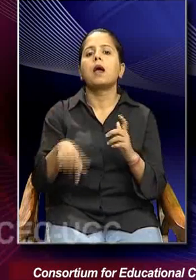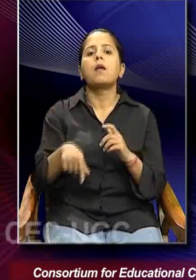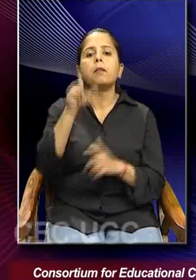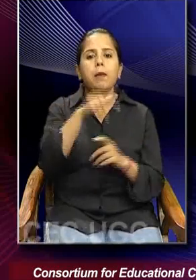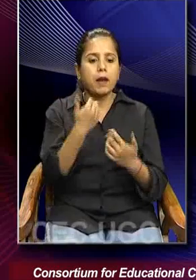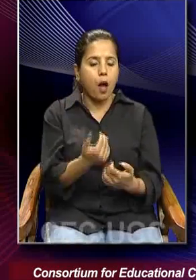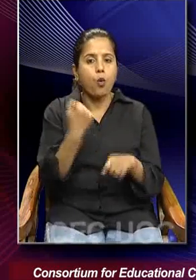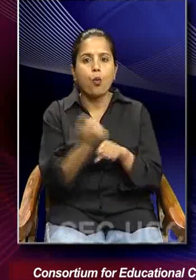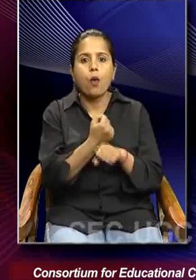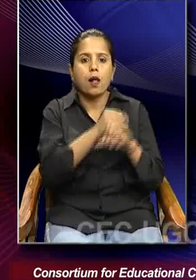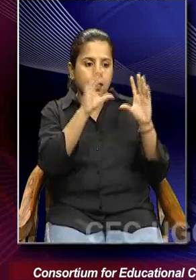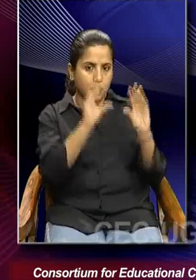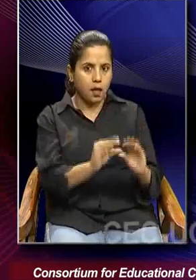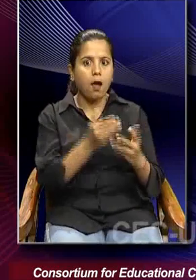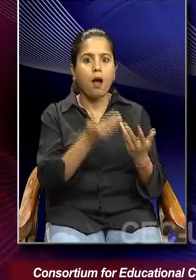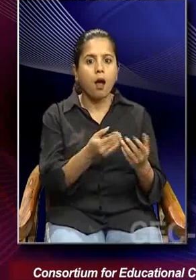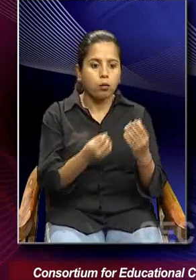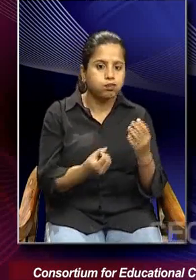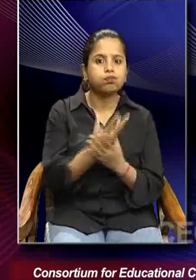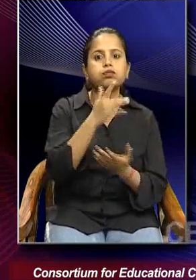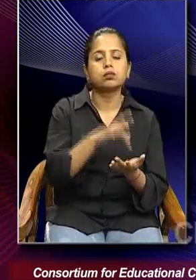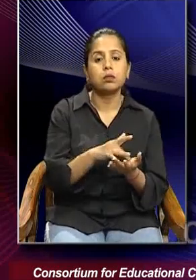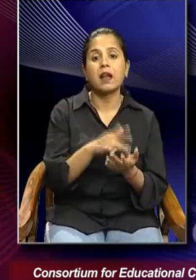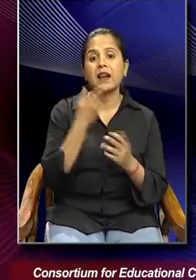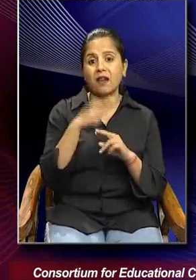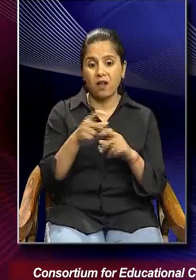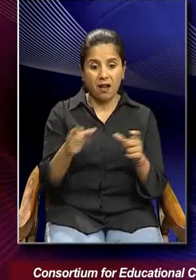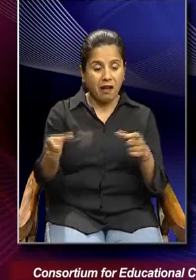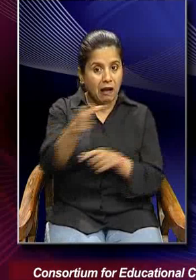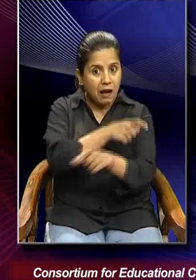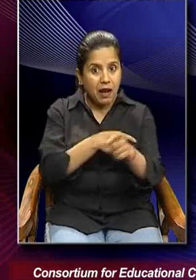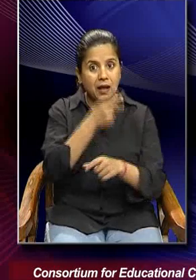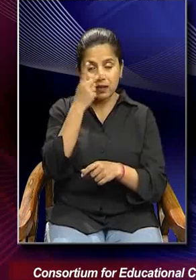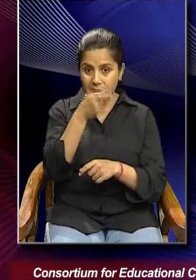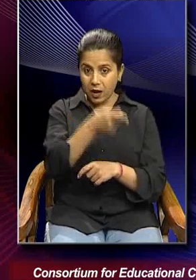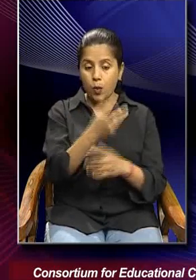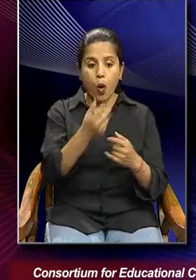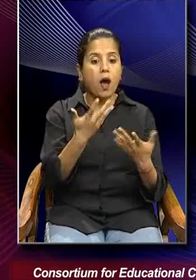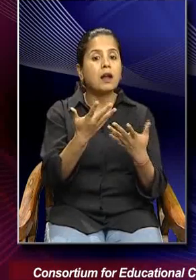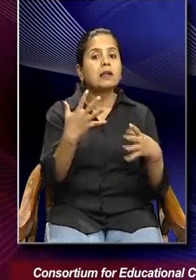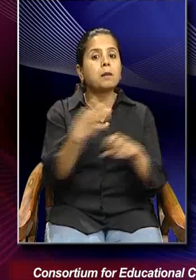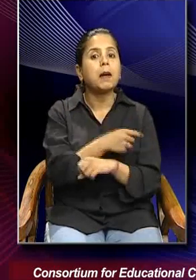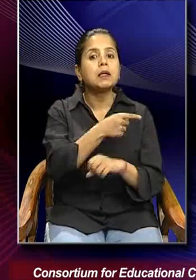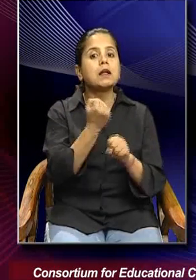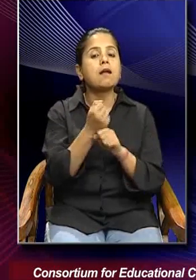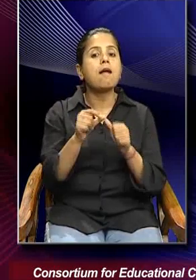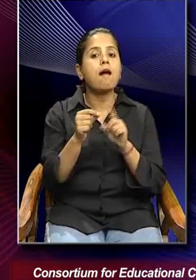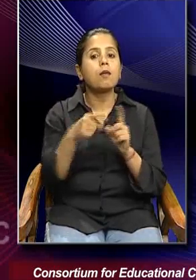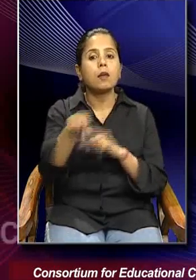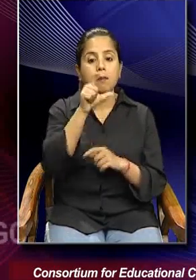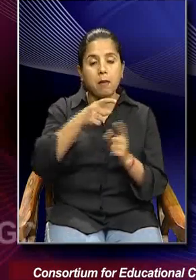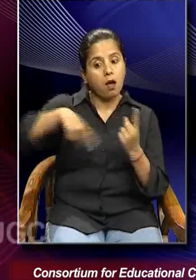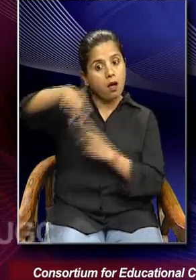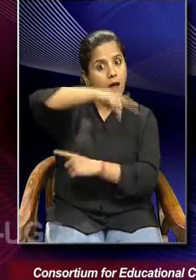force at the place of origin. So in order to compensate for this gap, we observe that people from the